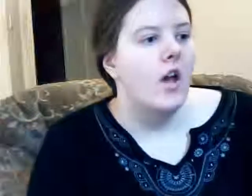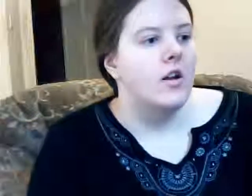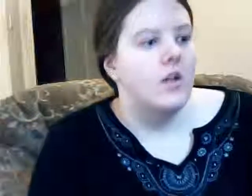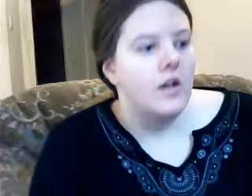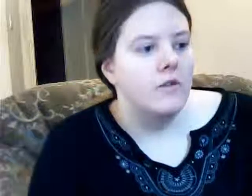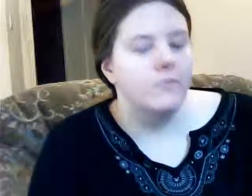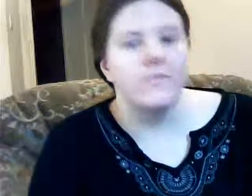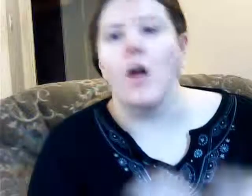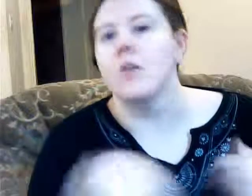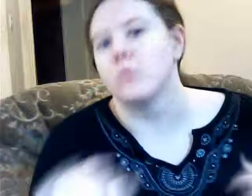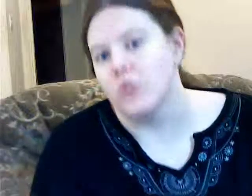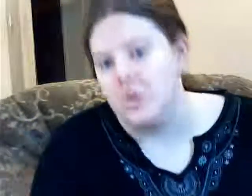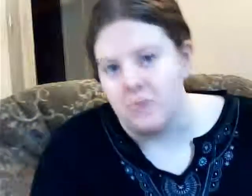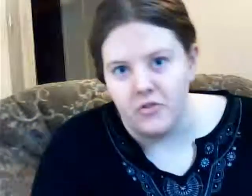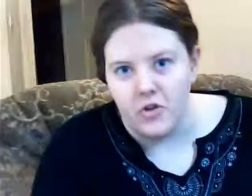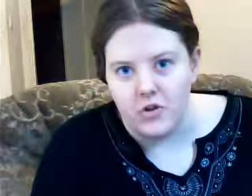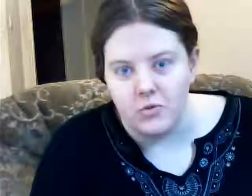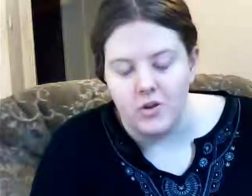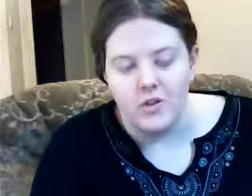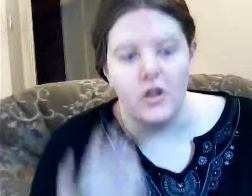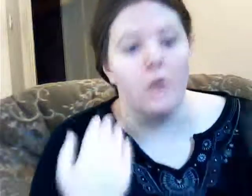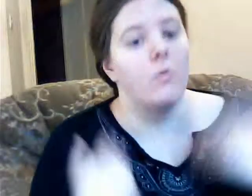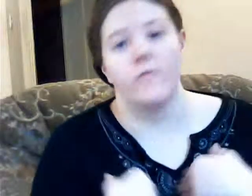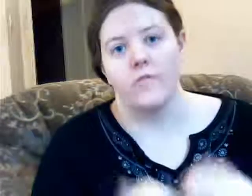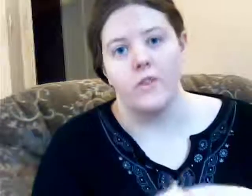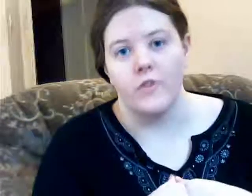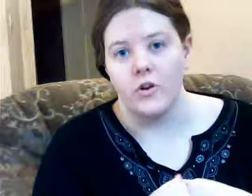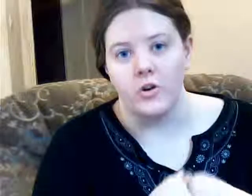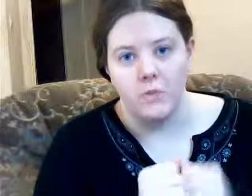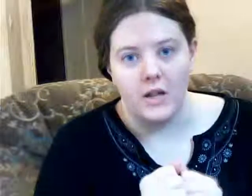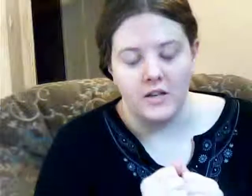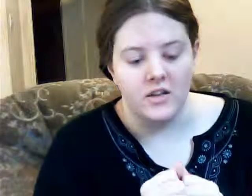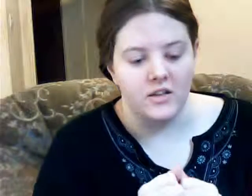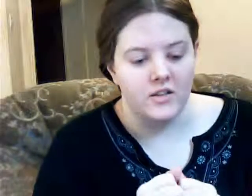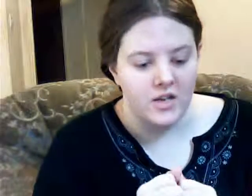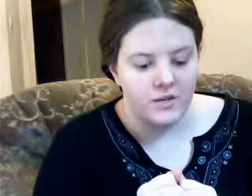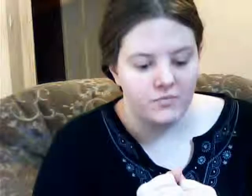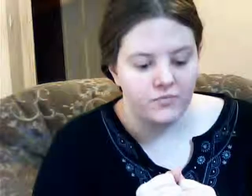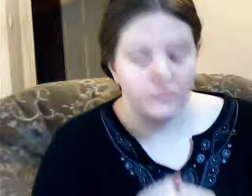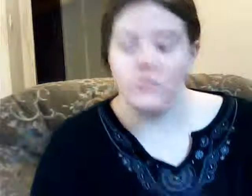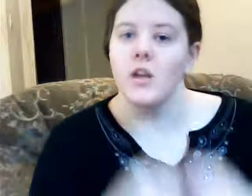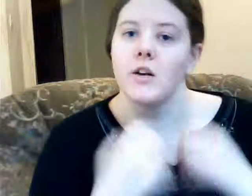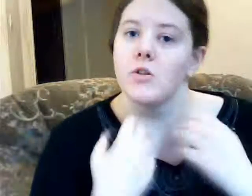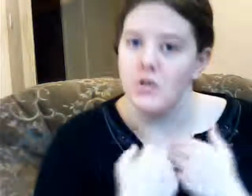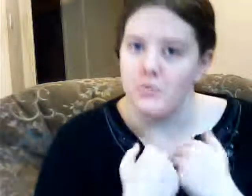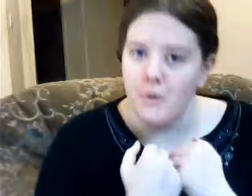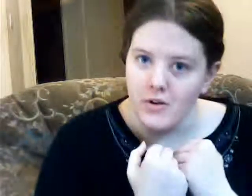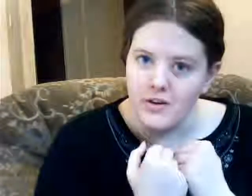now i'm sorry about the first one i weren't in a very good place that day and i was losing my voice